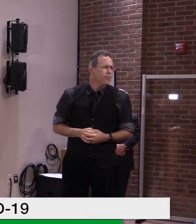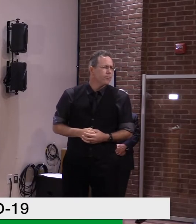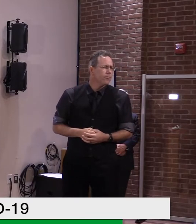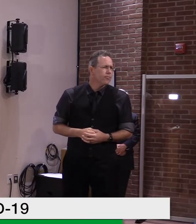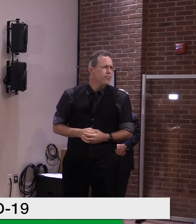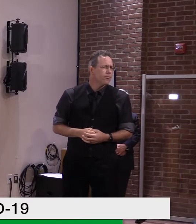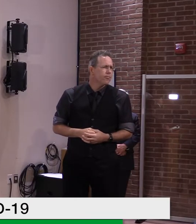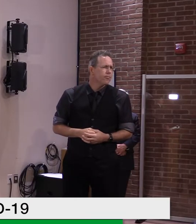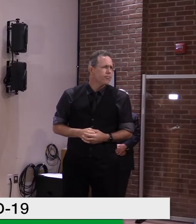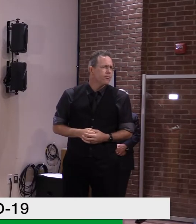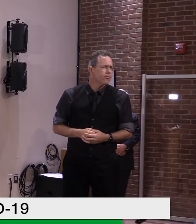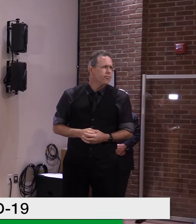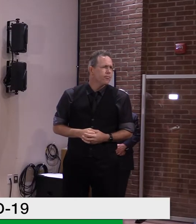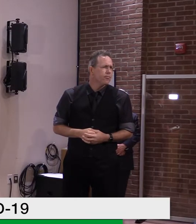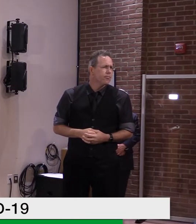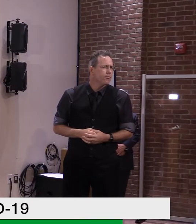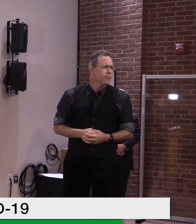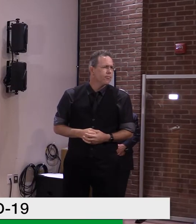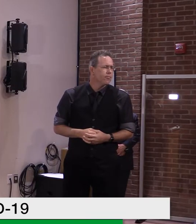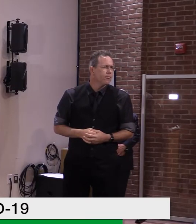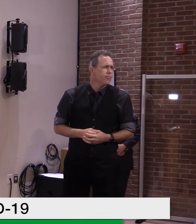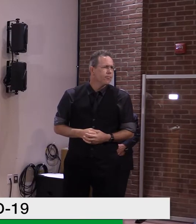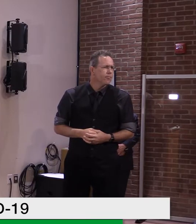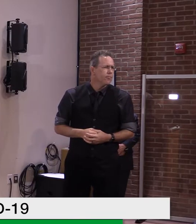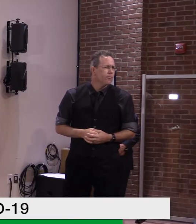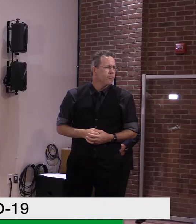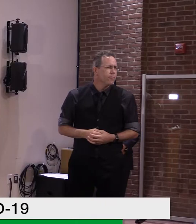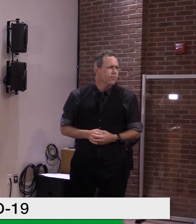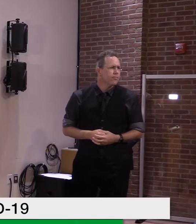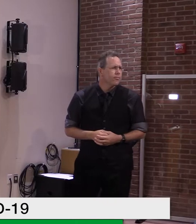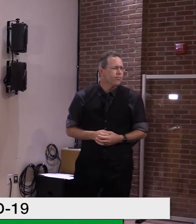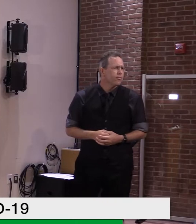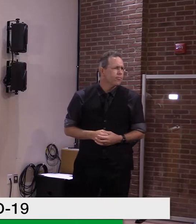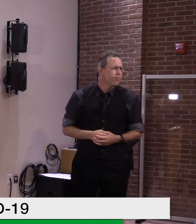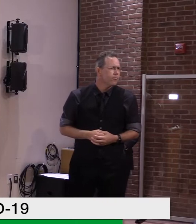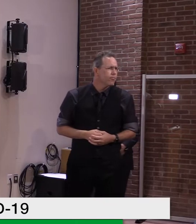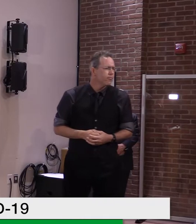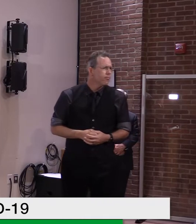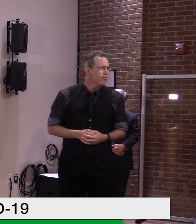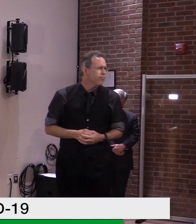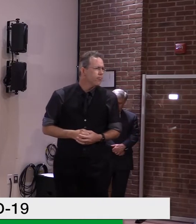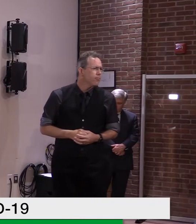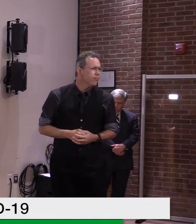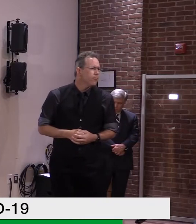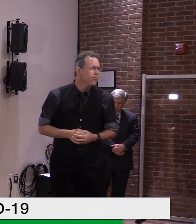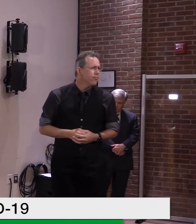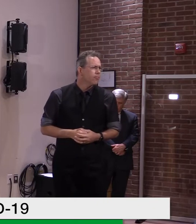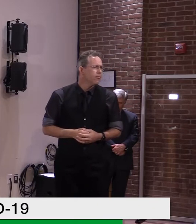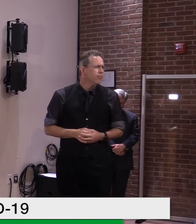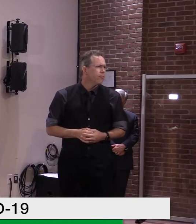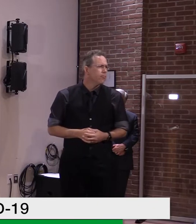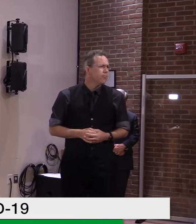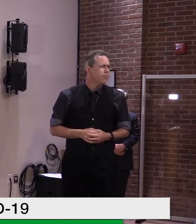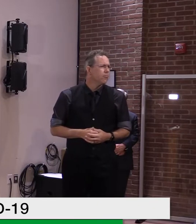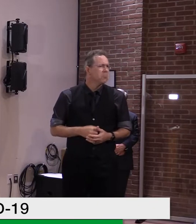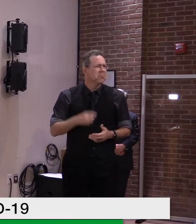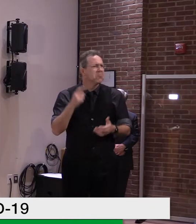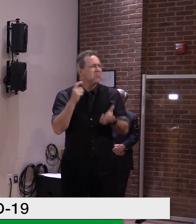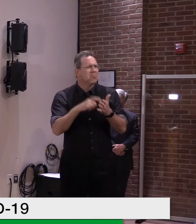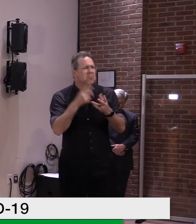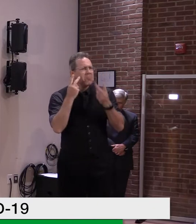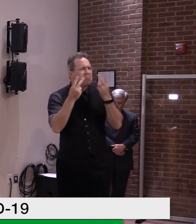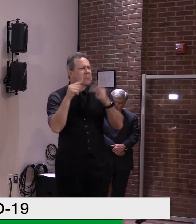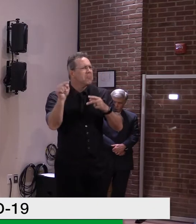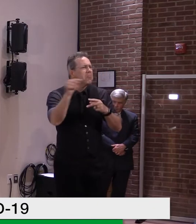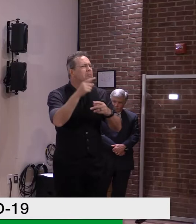and other metrics had hit pre-pandemic levels, you know, people going grocery shopping, things like that. But I noticed that workplaces were still